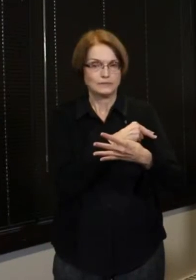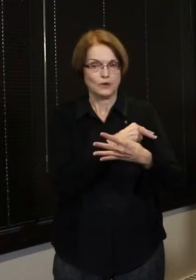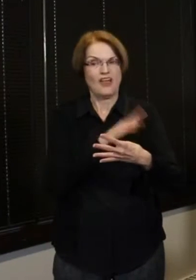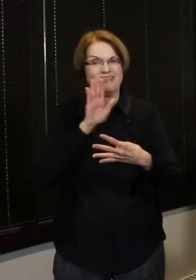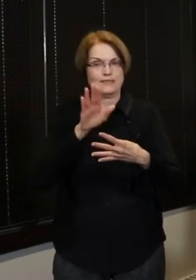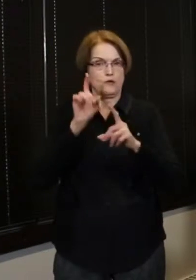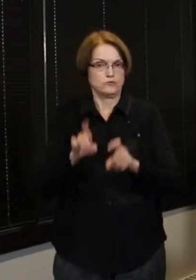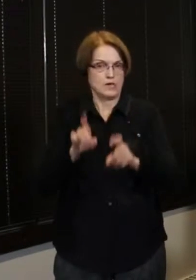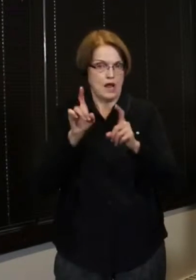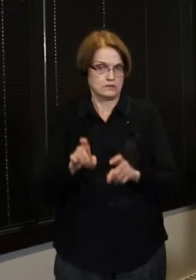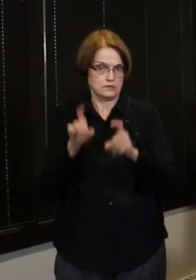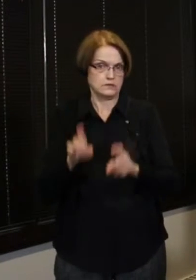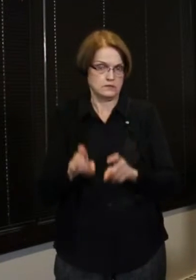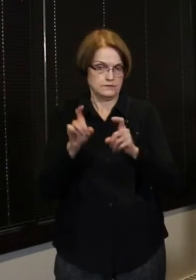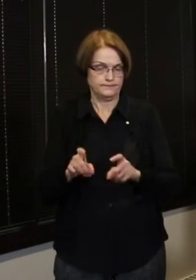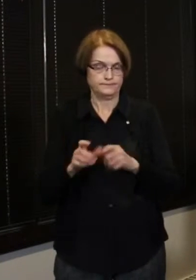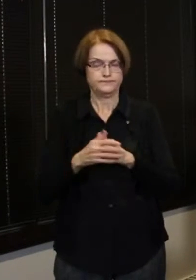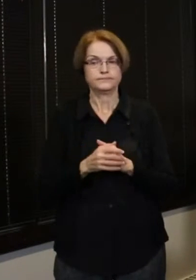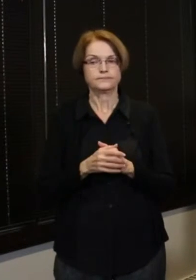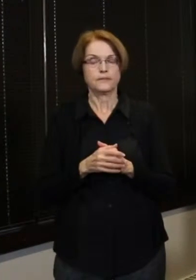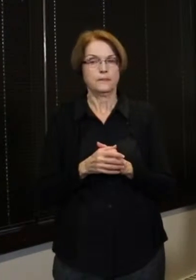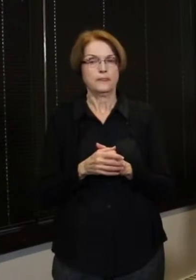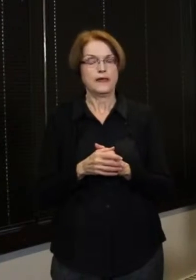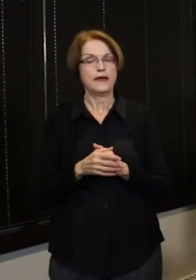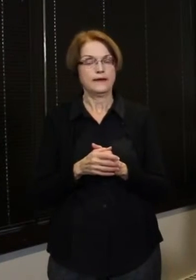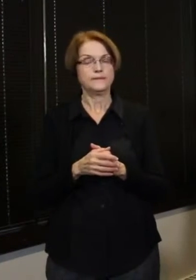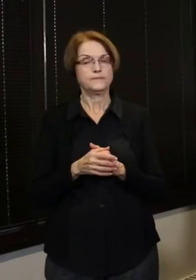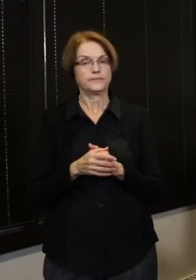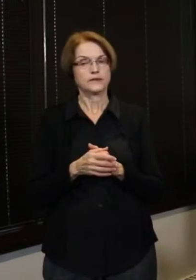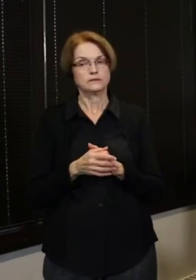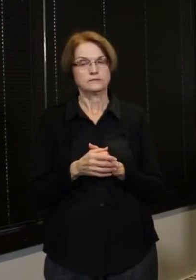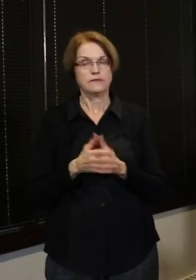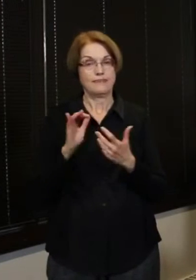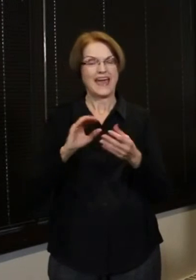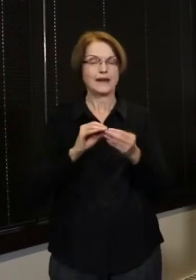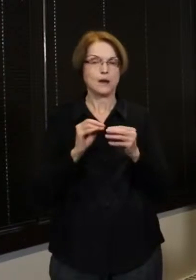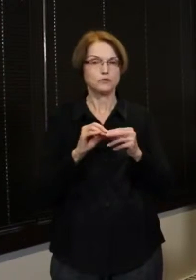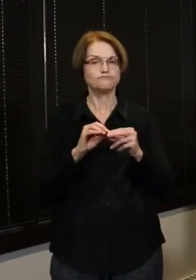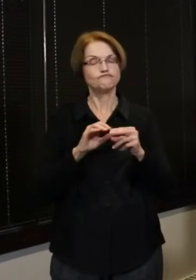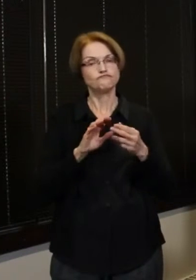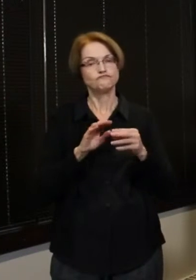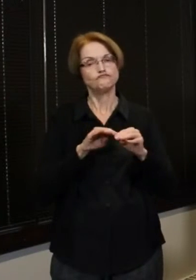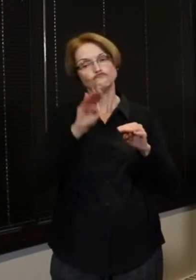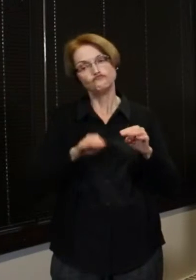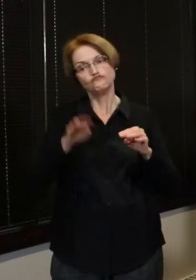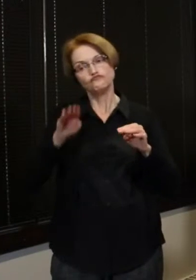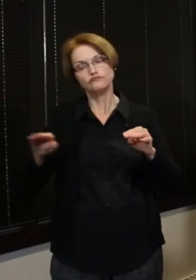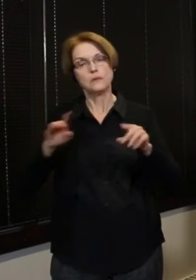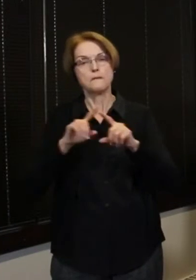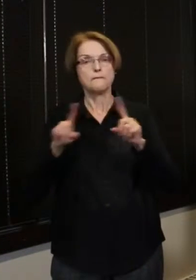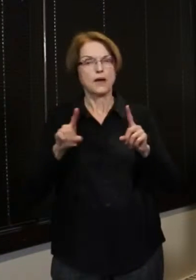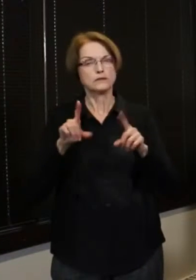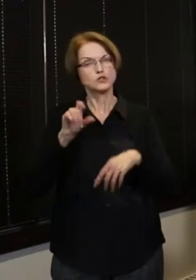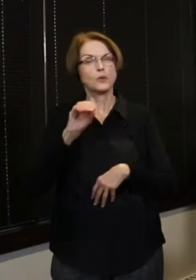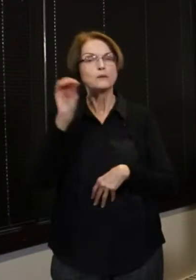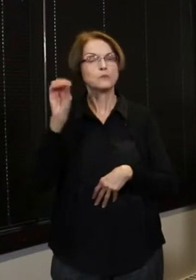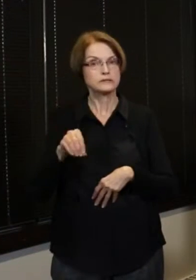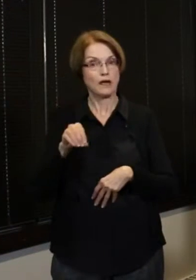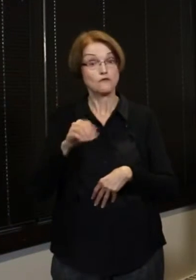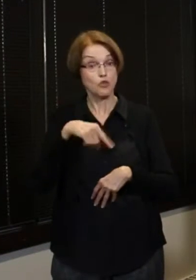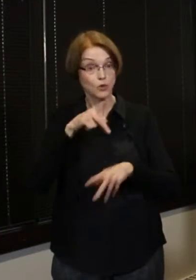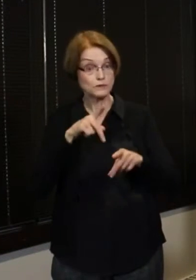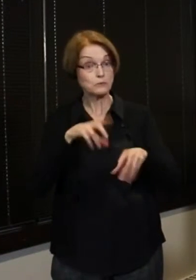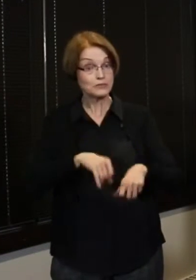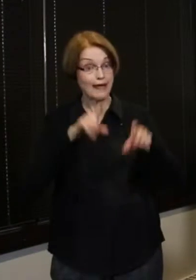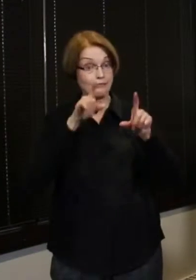diagnostic rate for testing. Now, this will ebb and flow, but overall, it's around 20%.